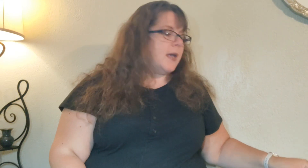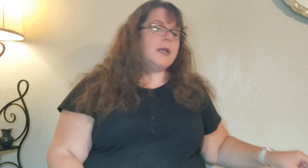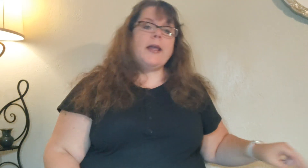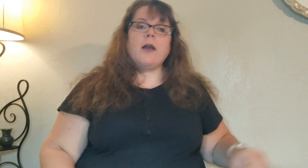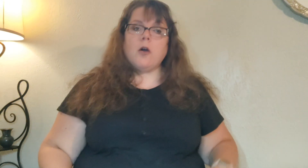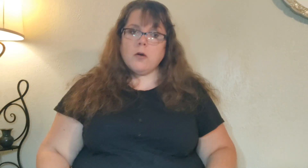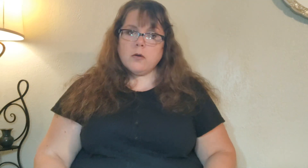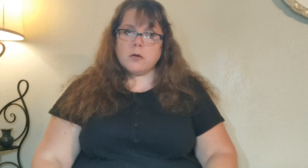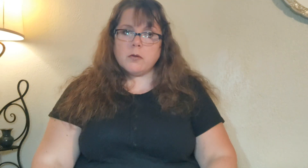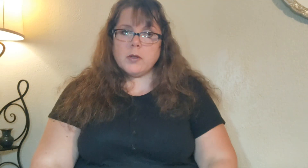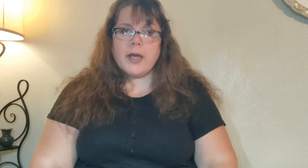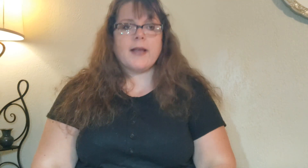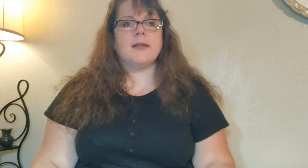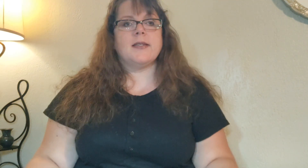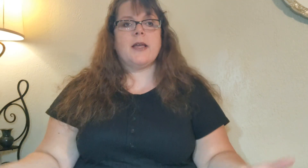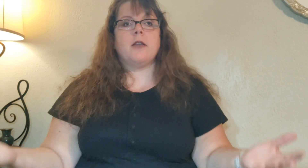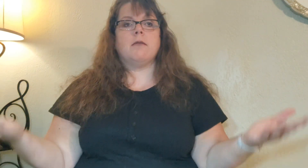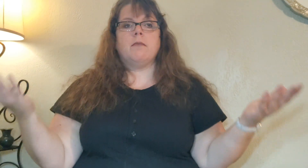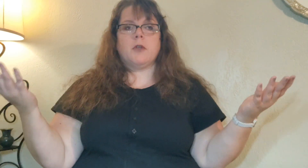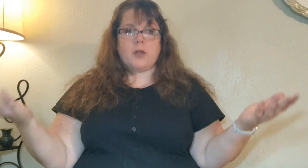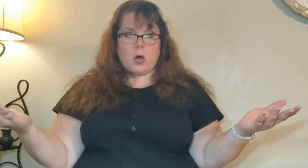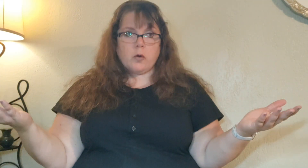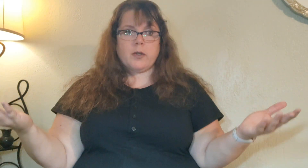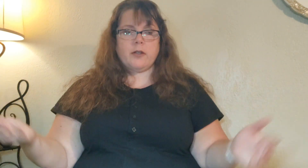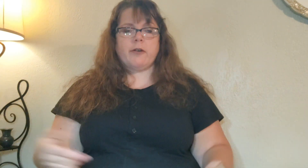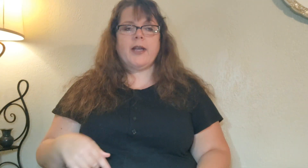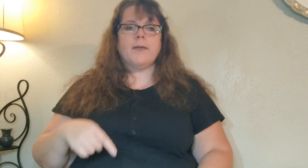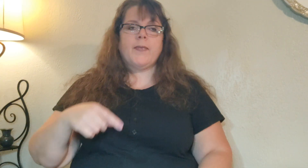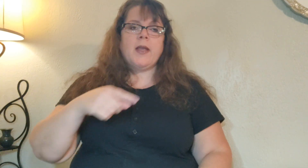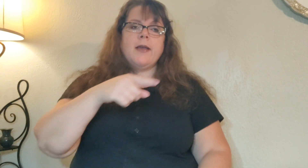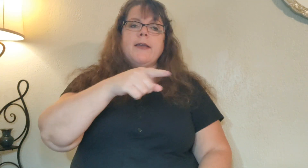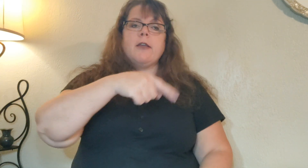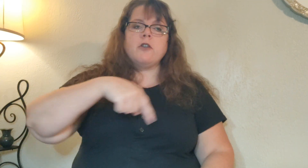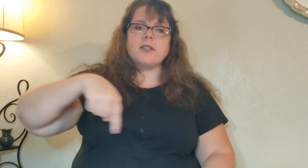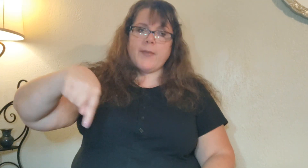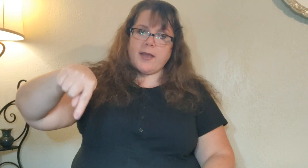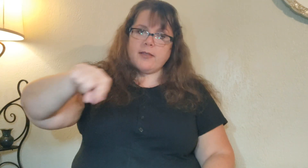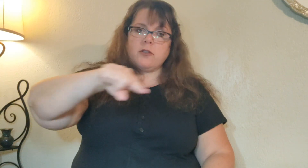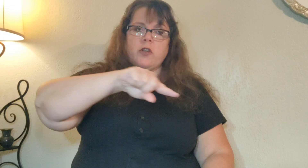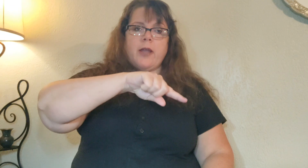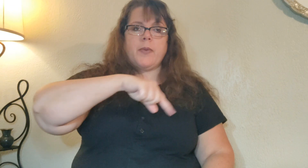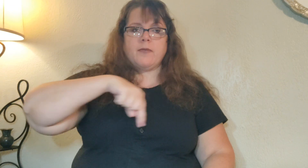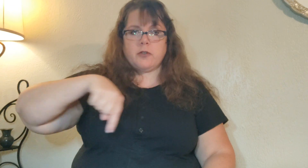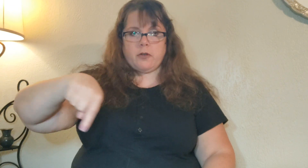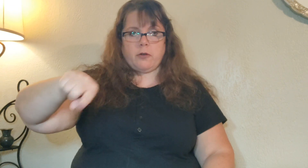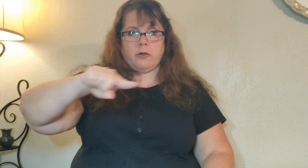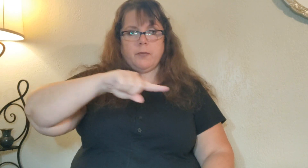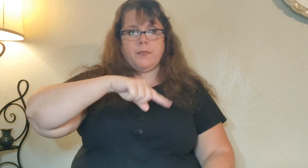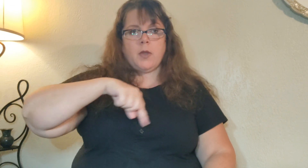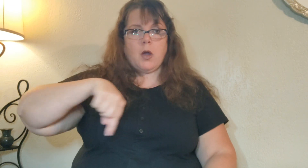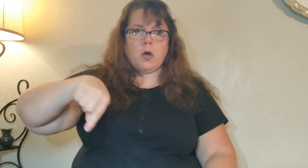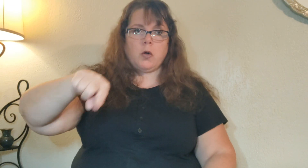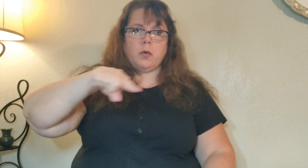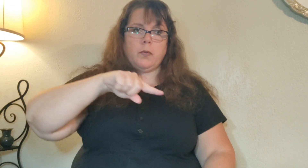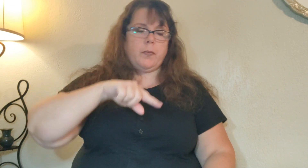And a hole, like let's say there's a hole in the ground, you just make the shape of a circle. Hole.